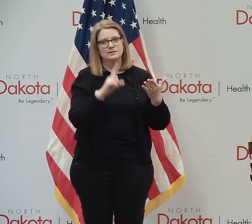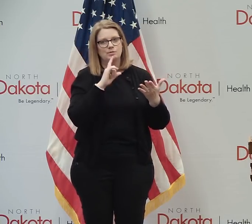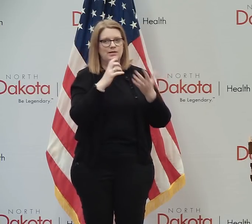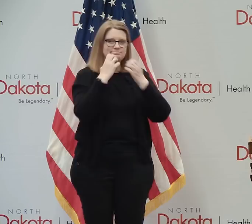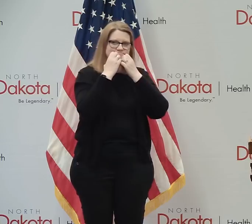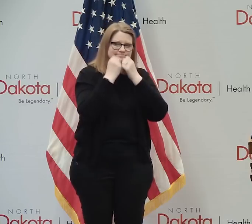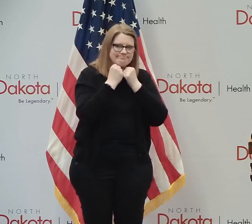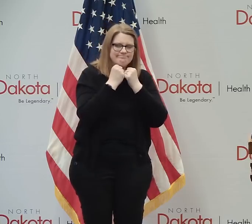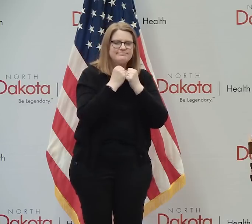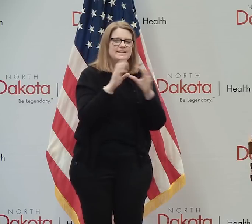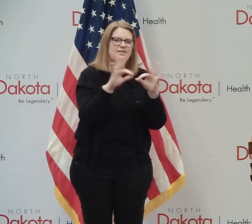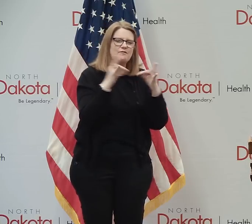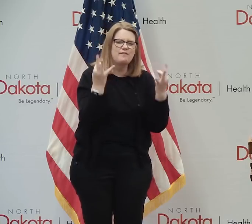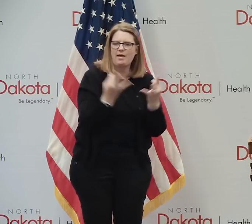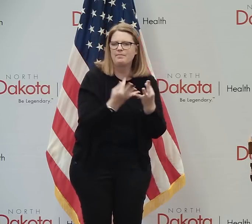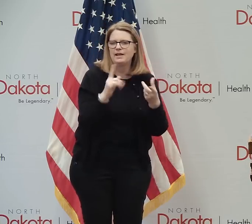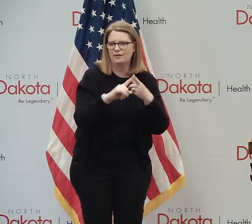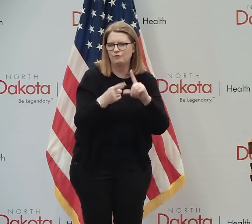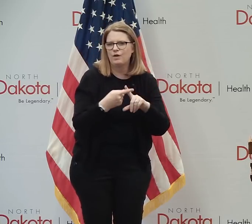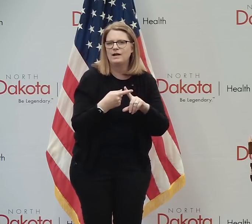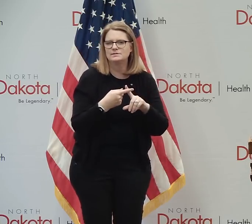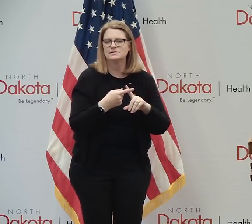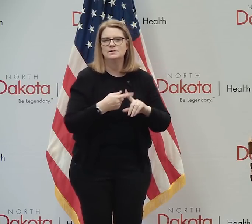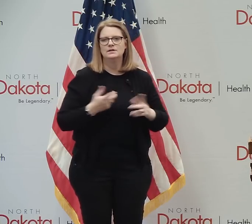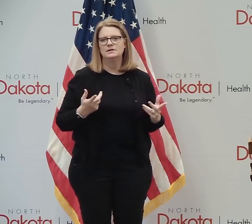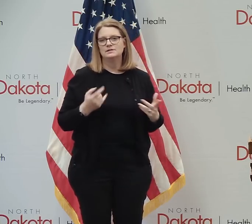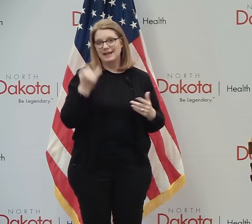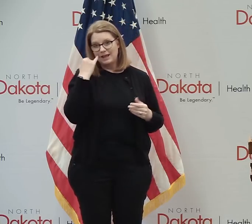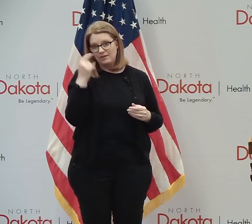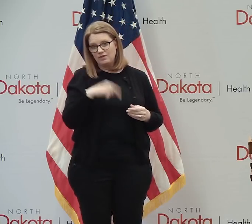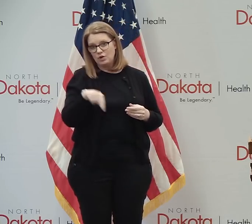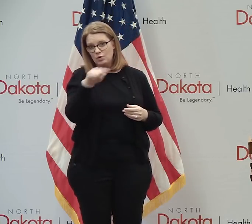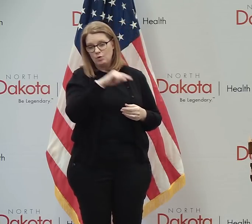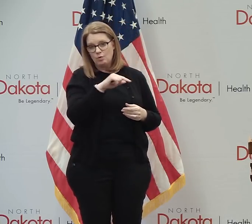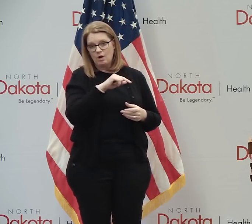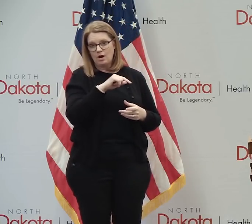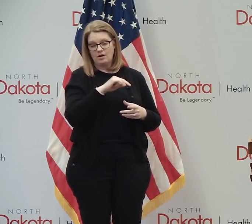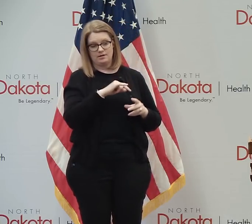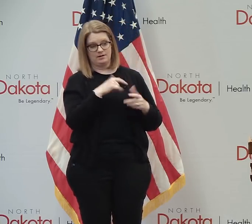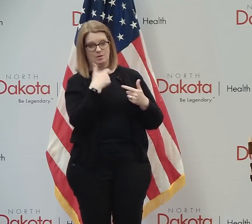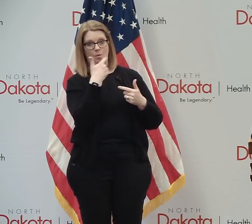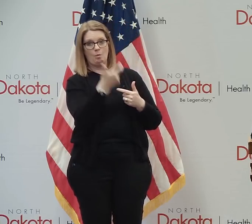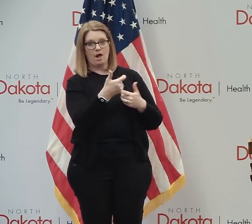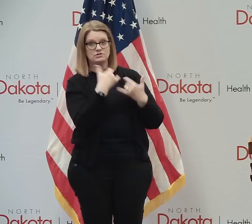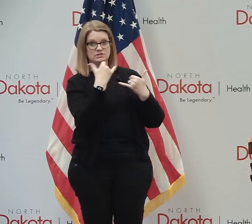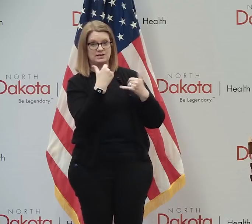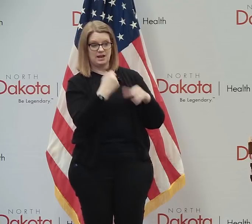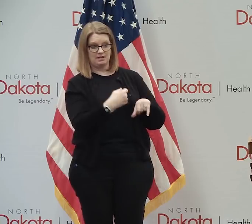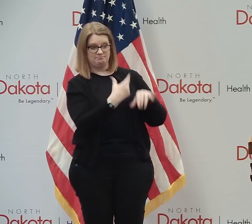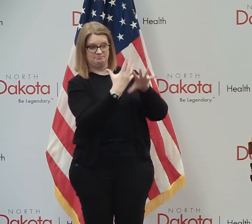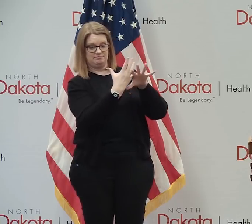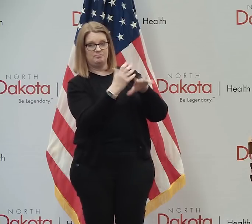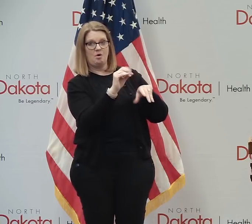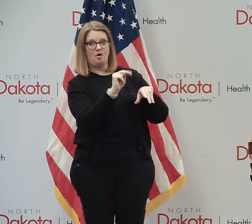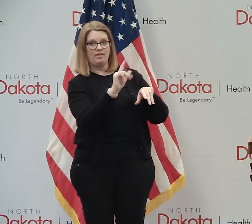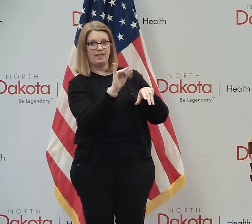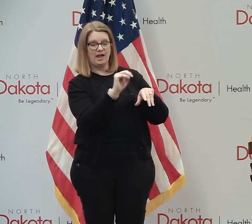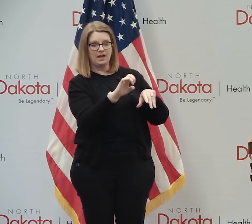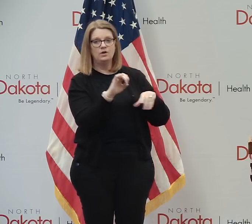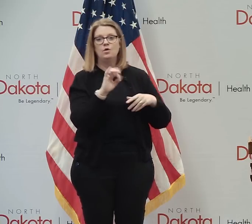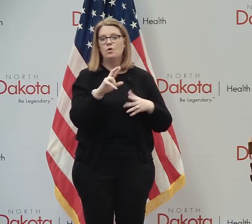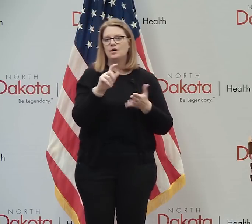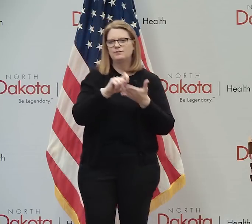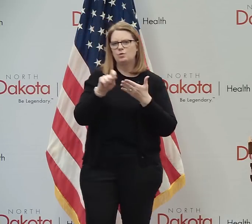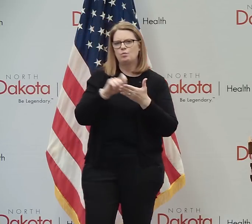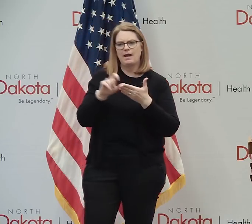for the family and friends as well. And so whether you're participating and watching today virtually, or whether you're just writing